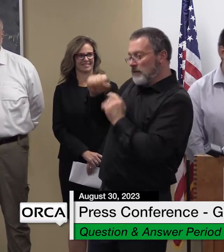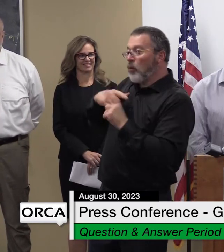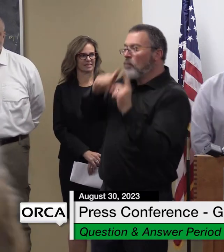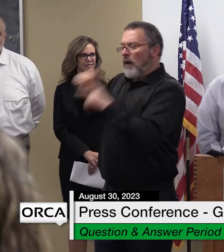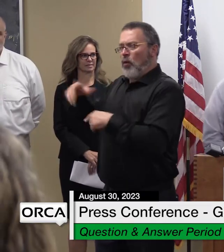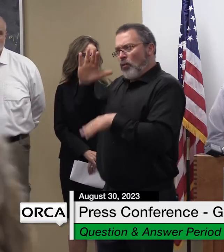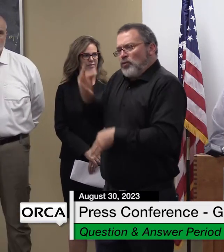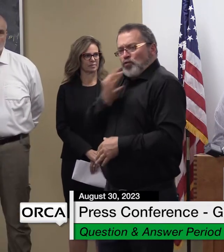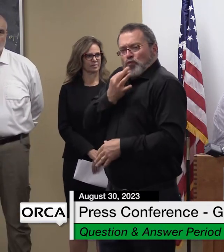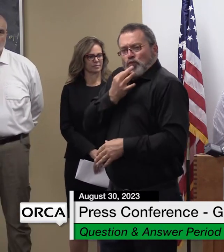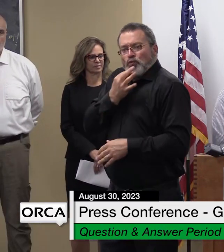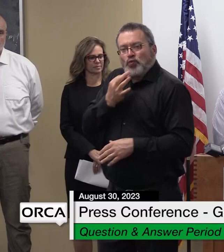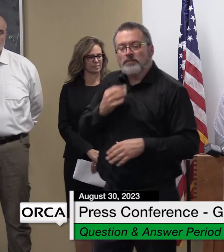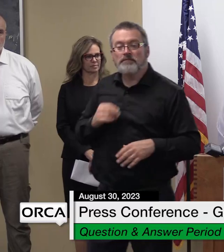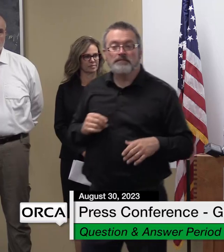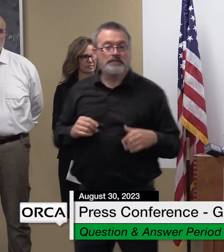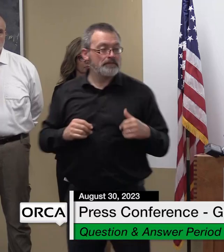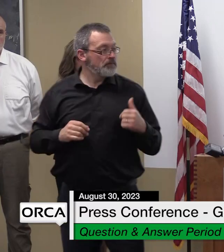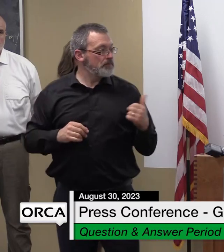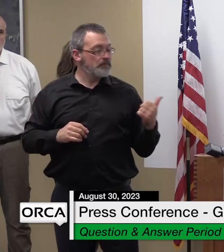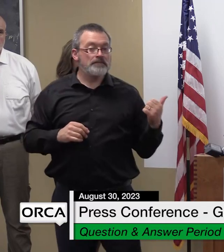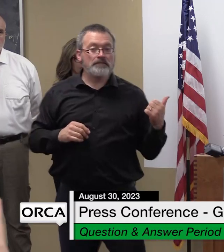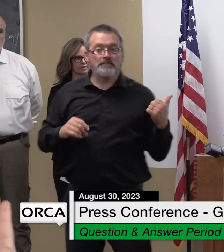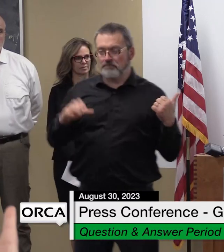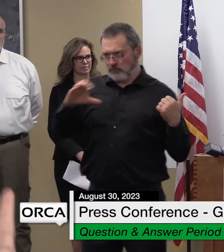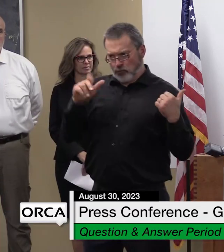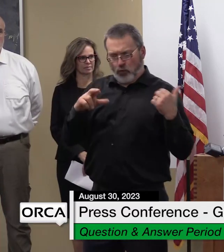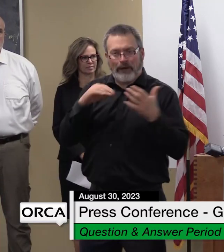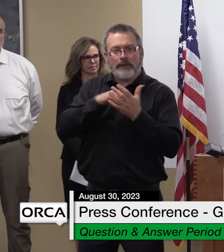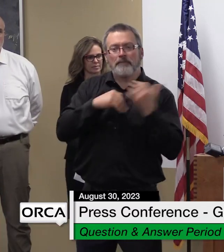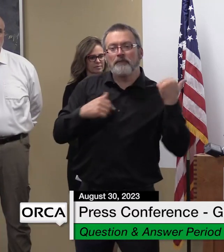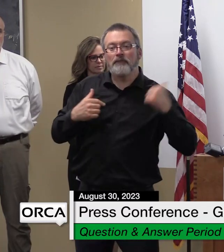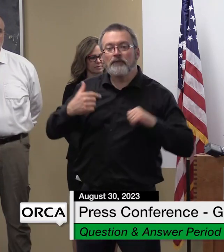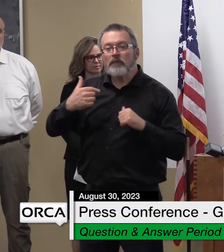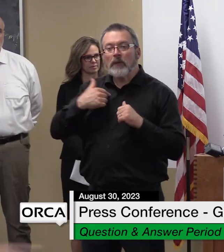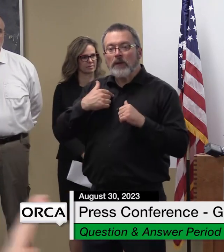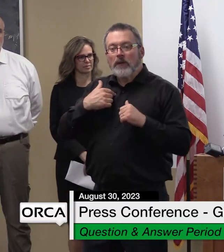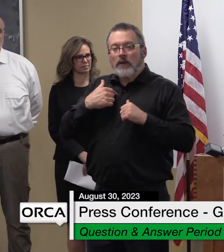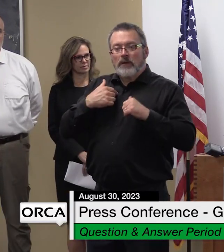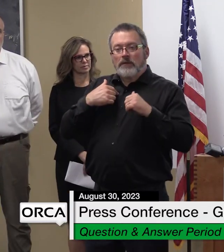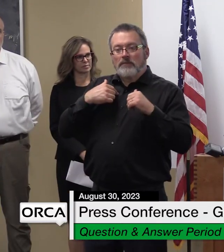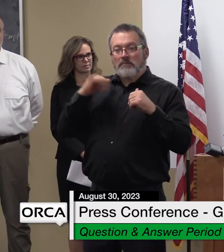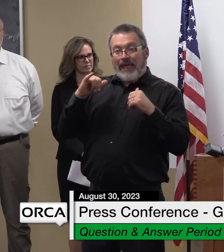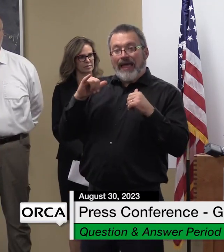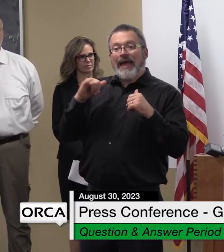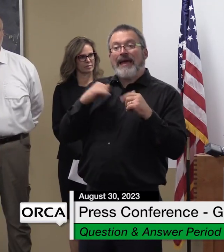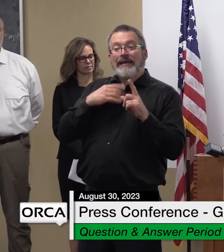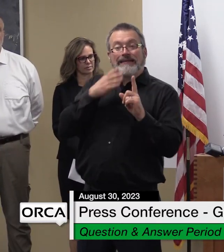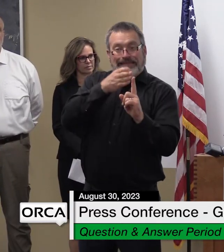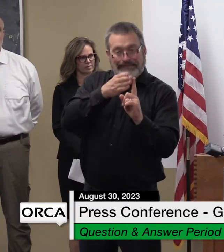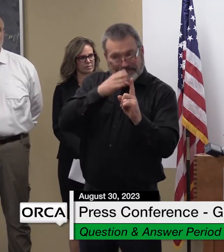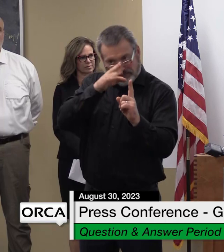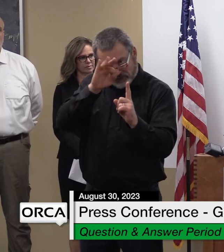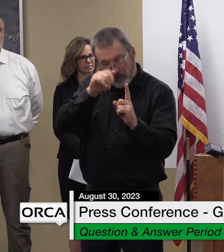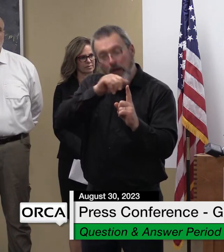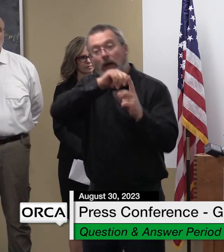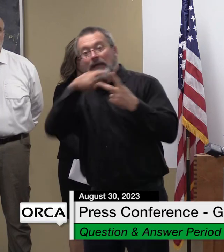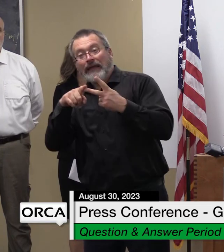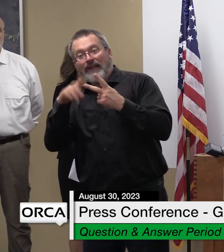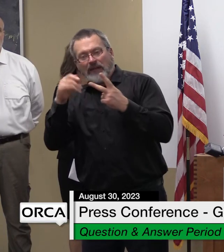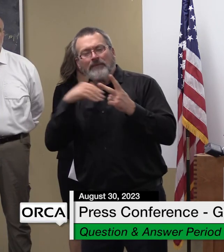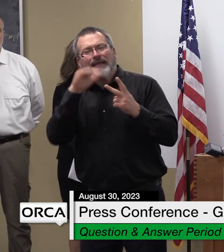I do have one thing to add. We are also submitting a request to FEMA for an extension to the deadline to